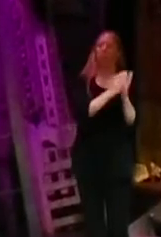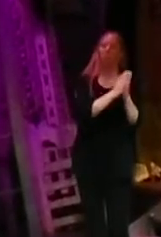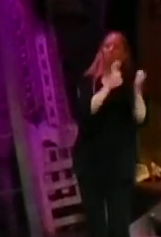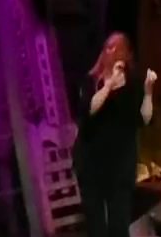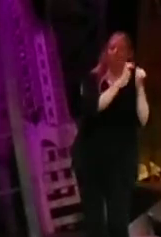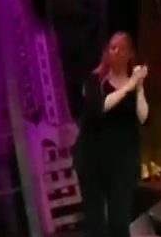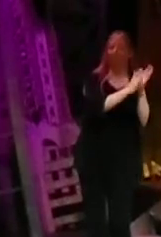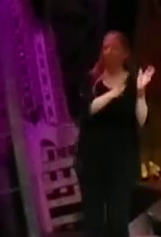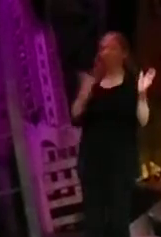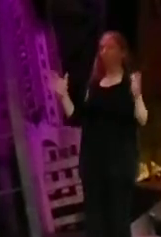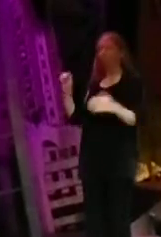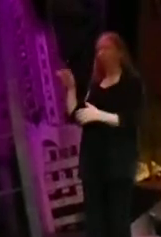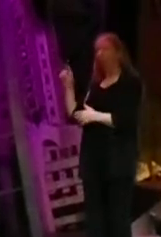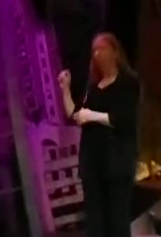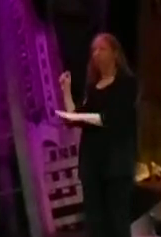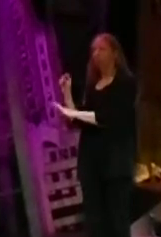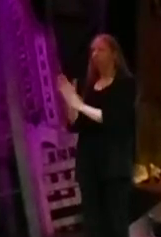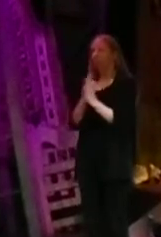crisis, and